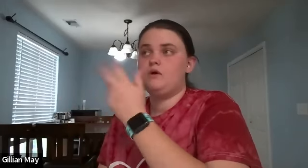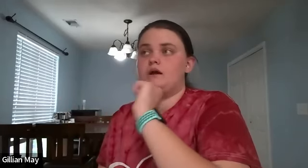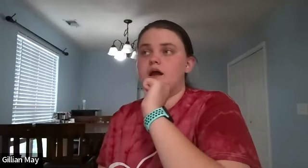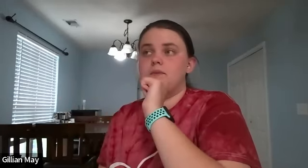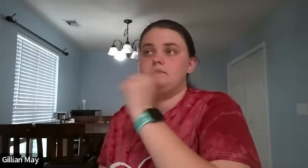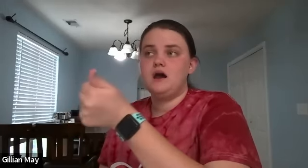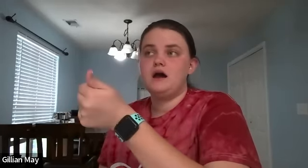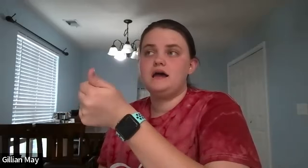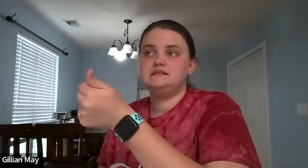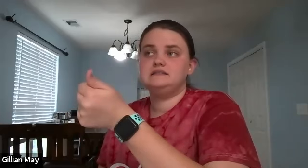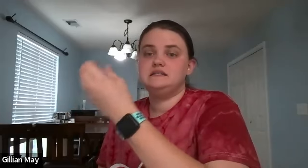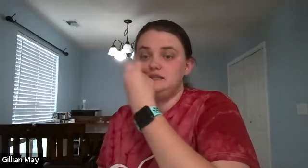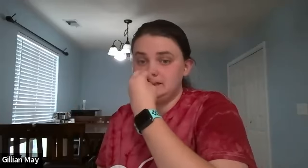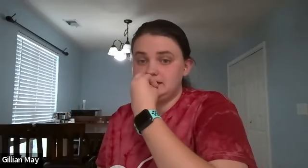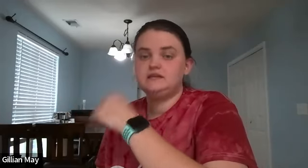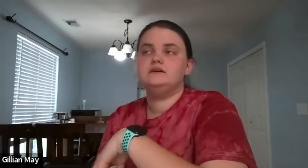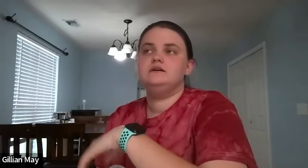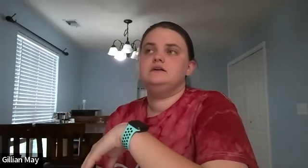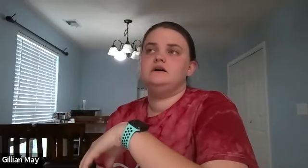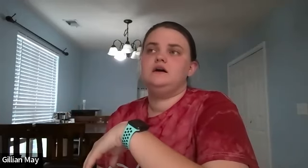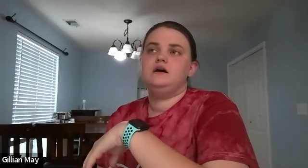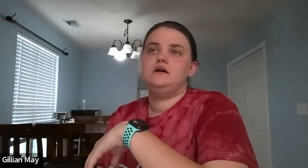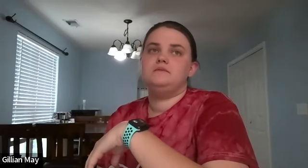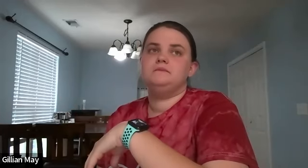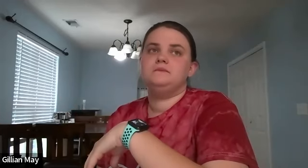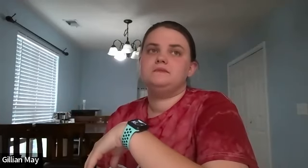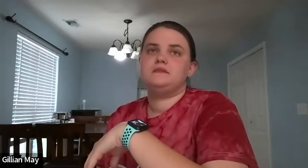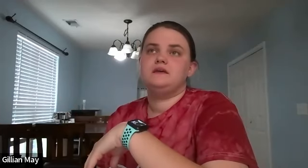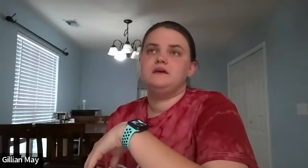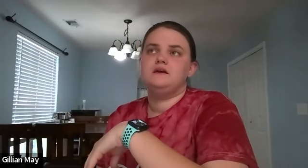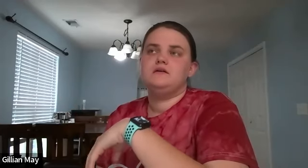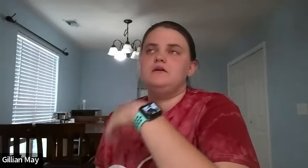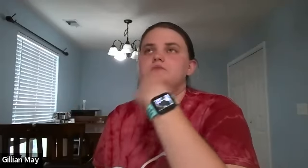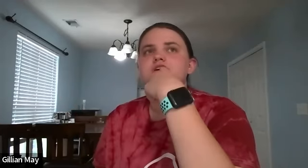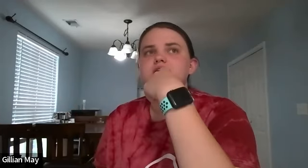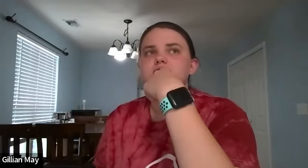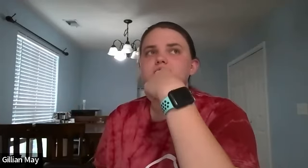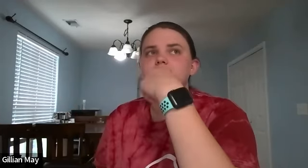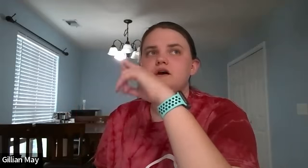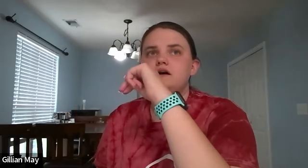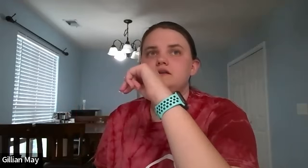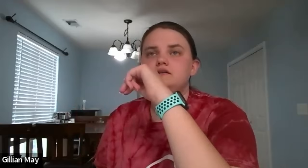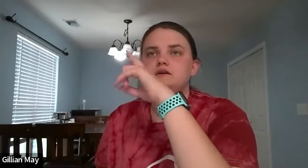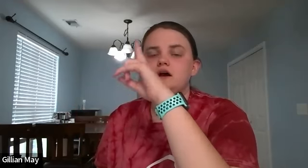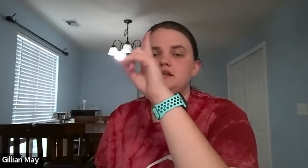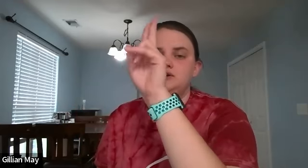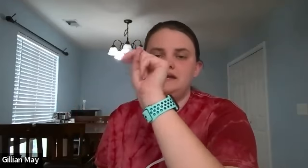or I'm not eating. I'm trying to think of word with un in